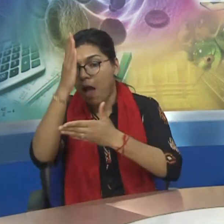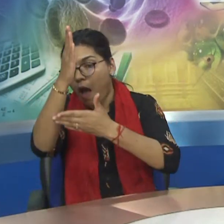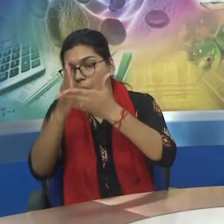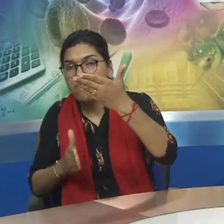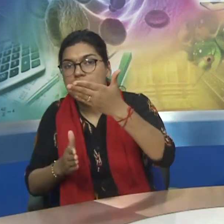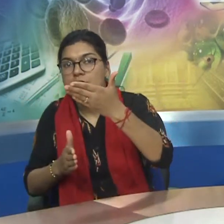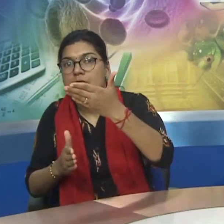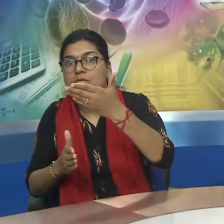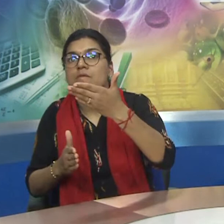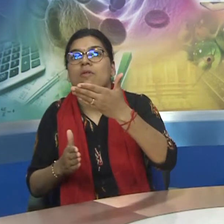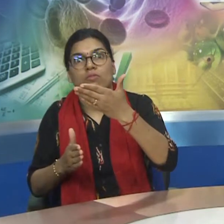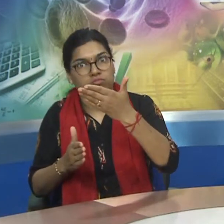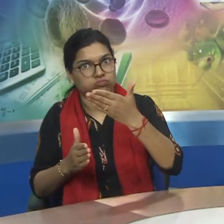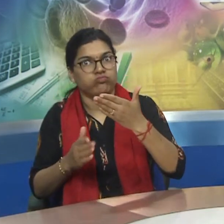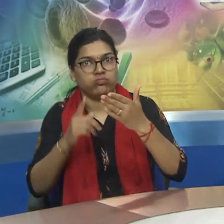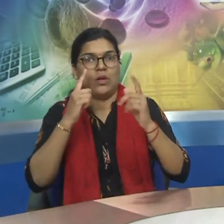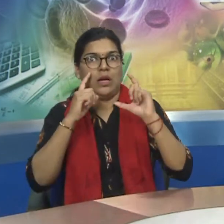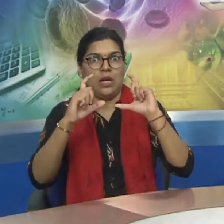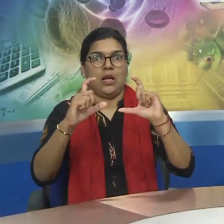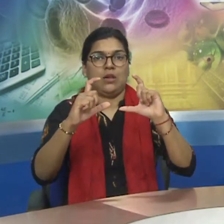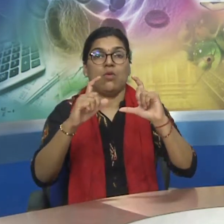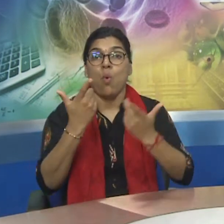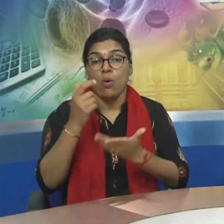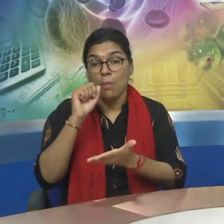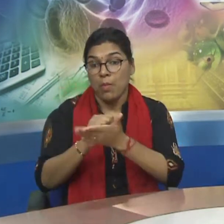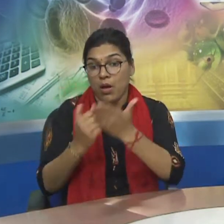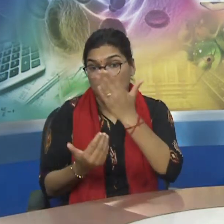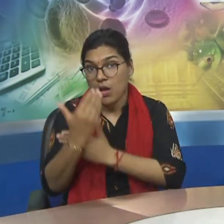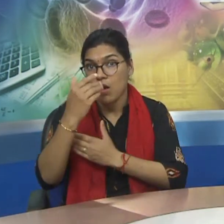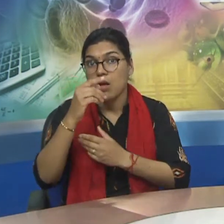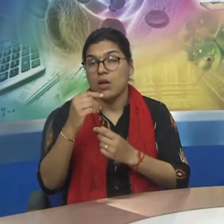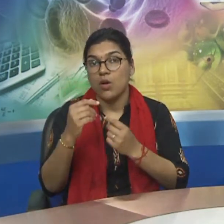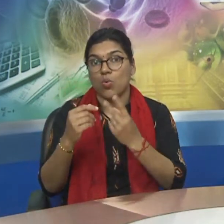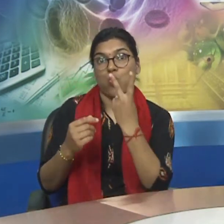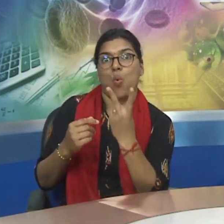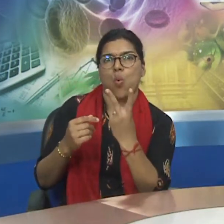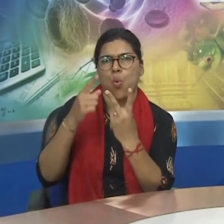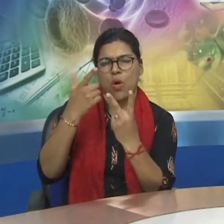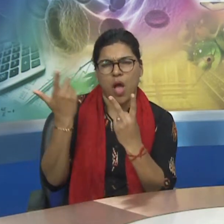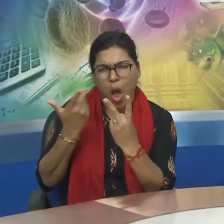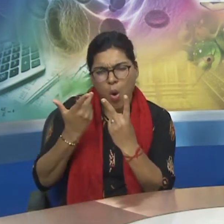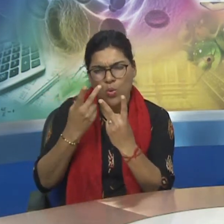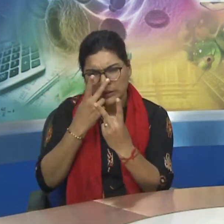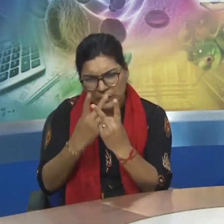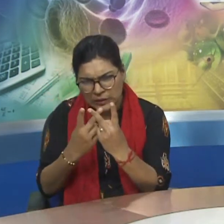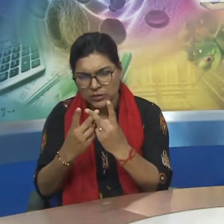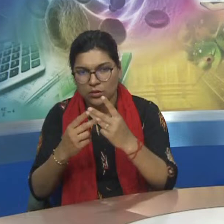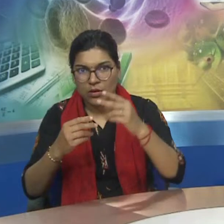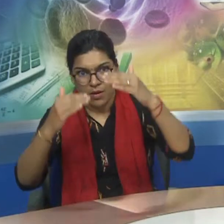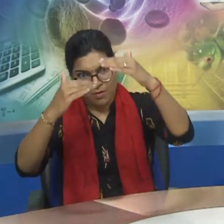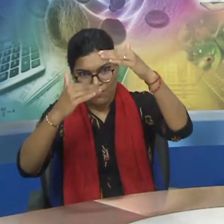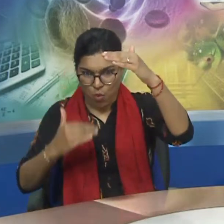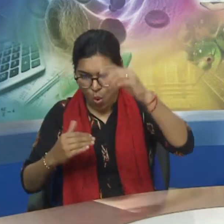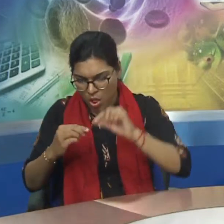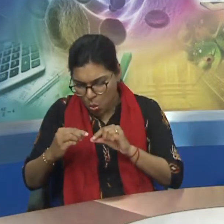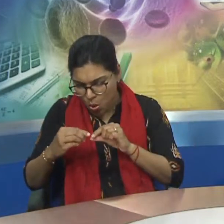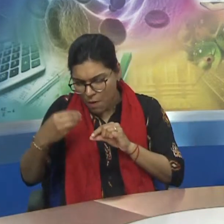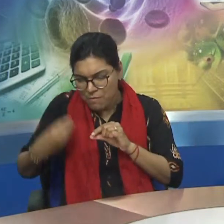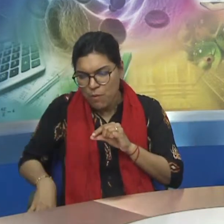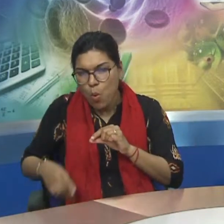on the left side, in the middle, how much free space you want on the right side, how much free space you want on the left